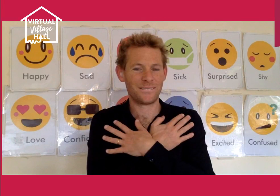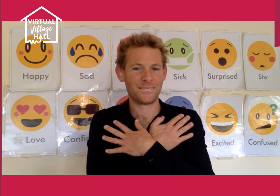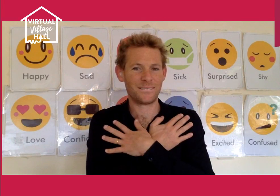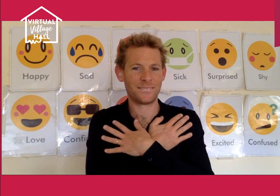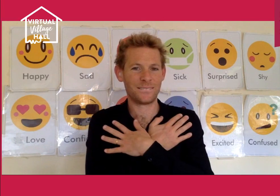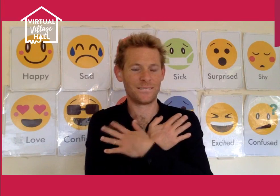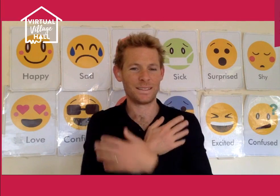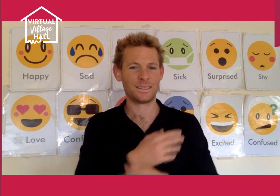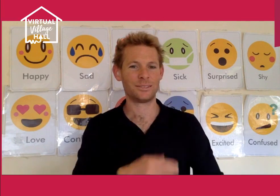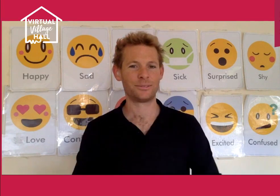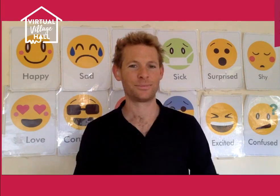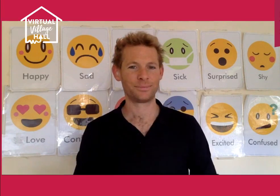Love.